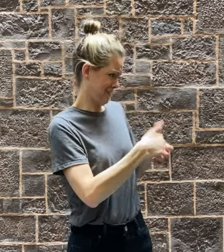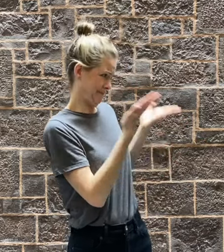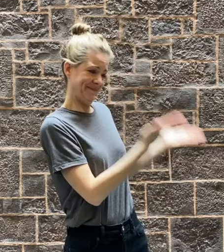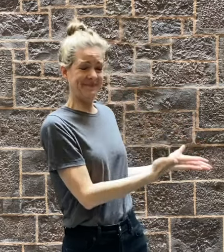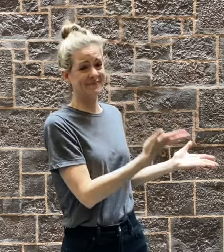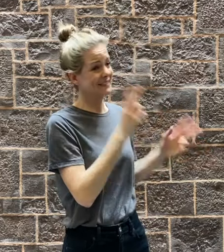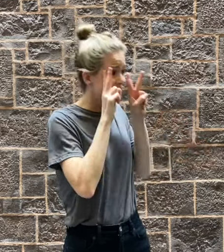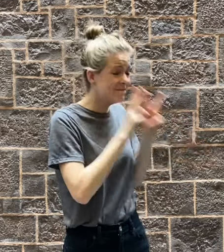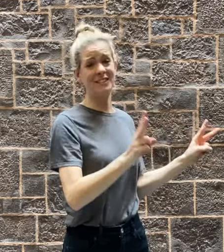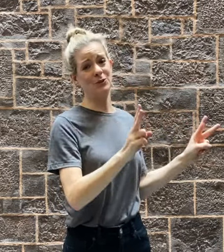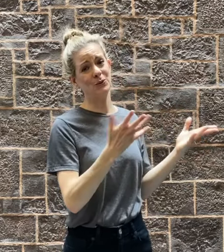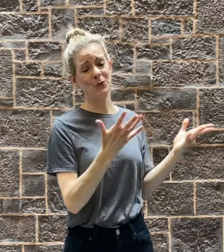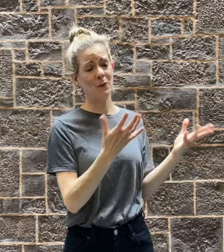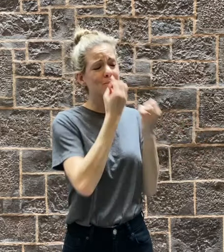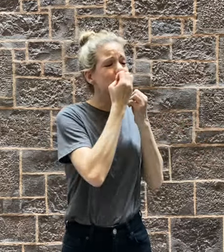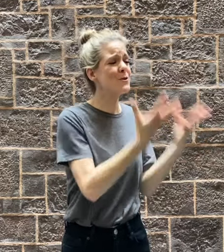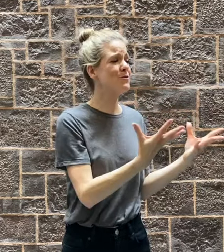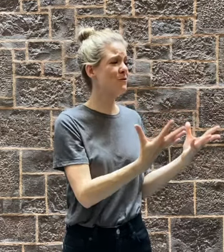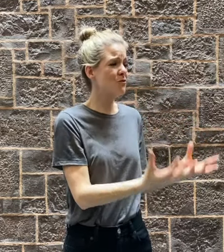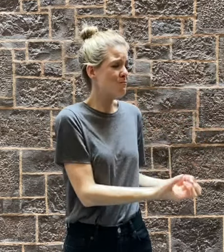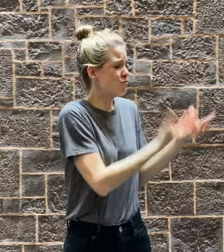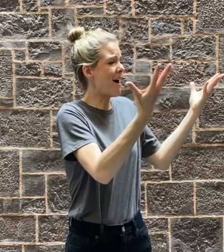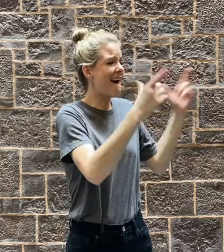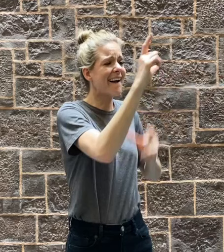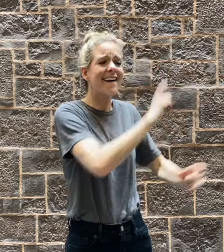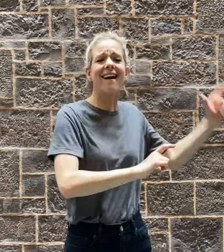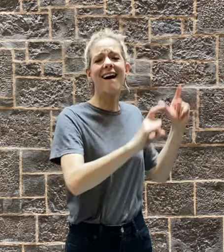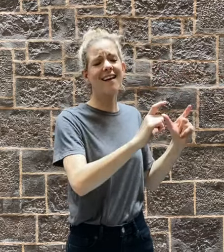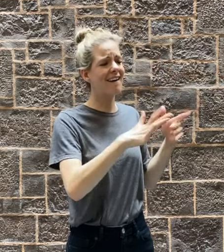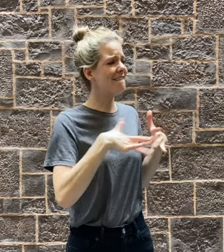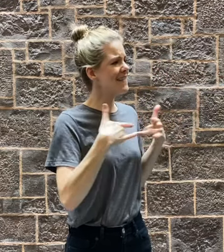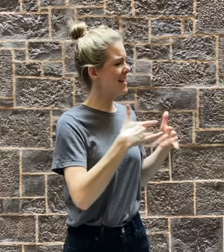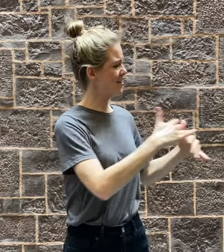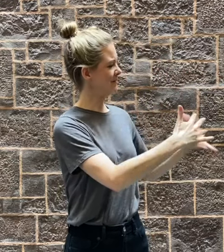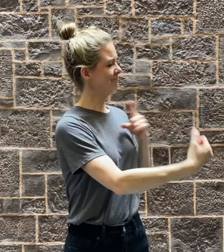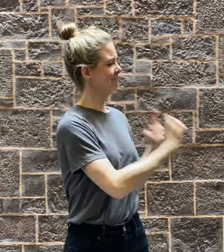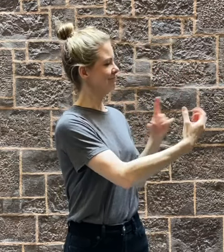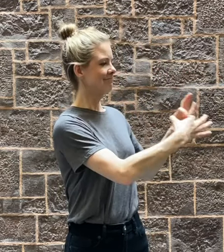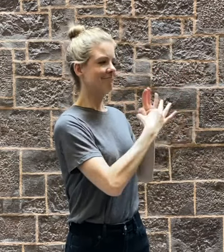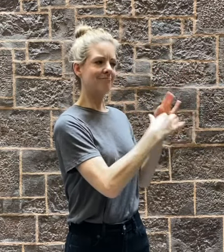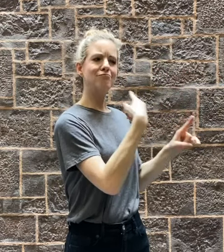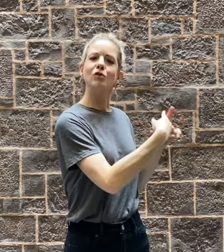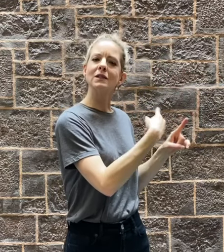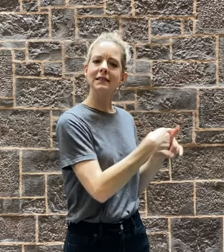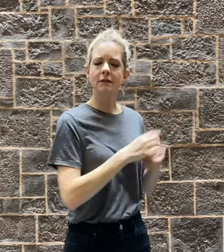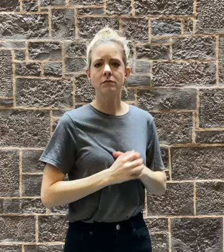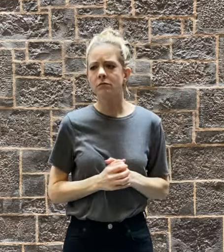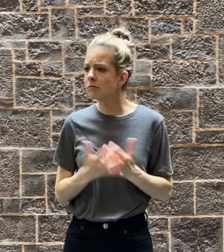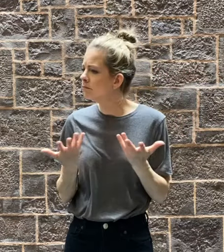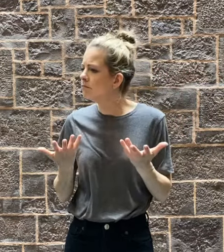bright, and as you walk through, it's such a positive connection. I think often there aren't those spaces to have conversations